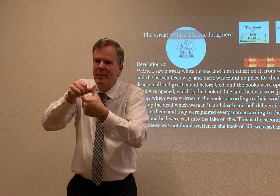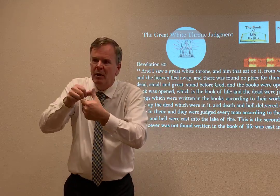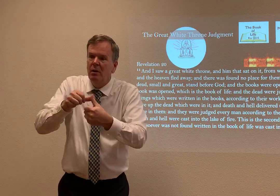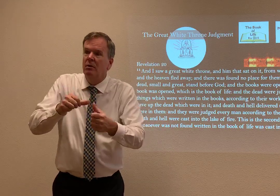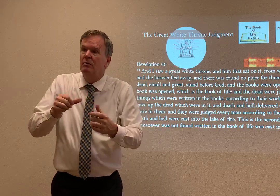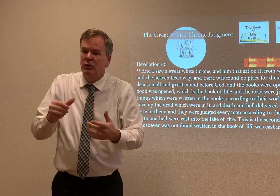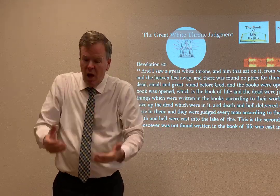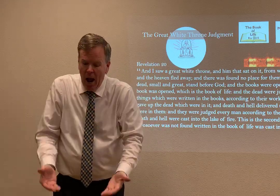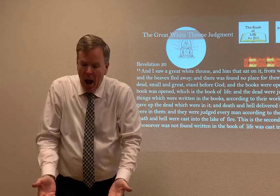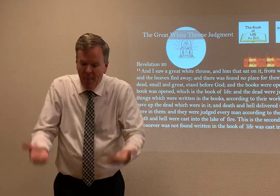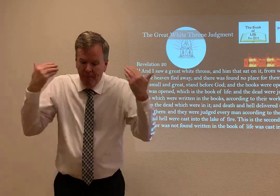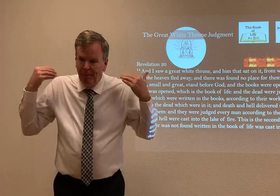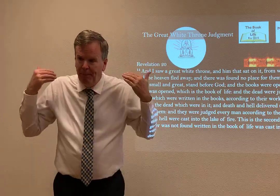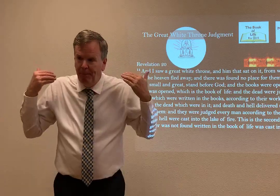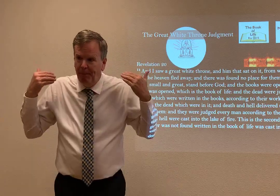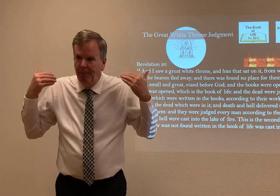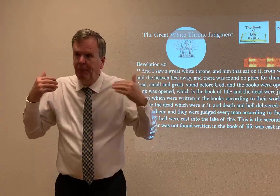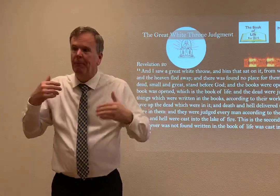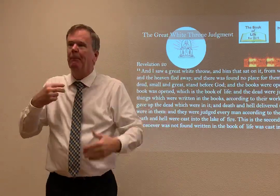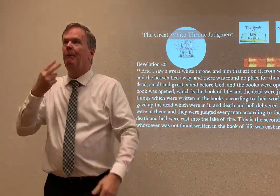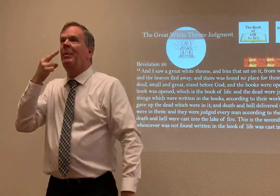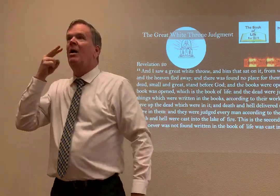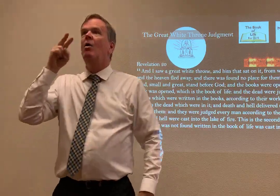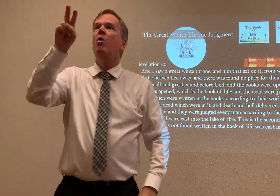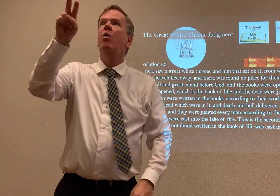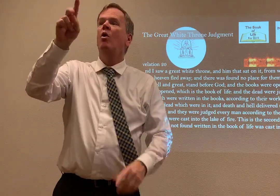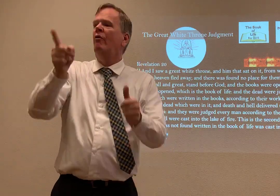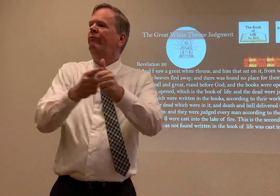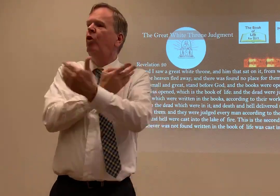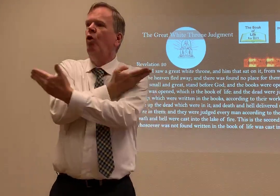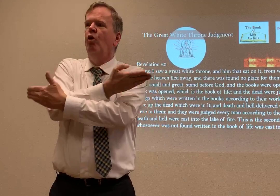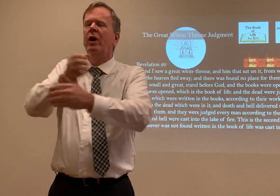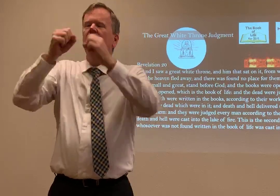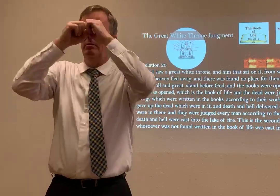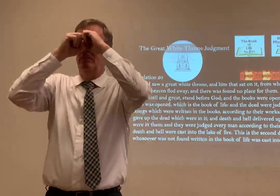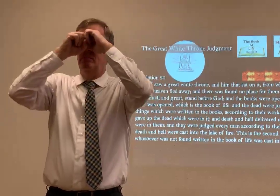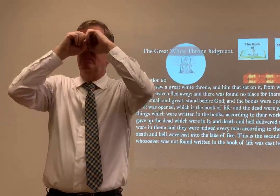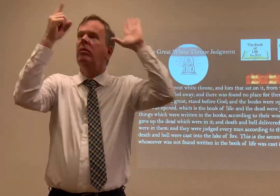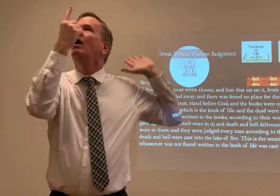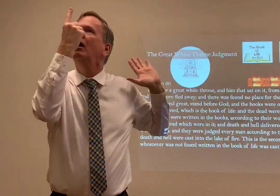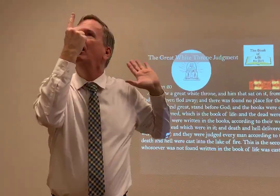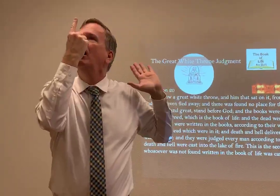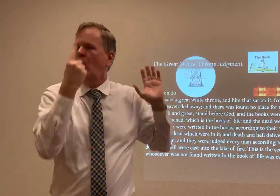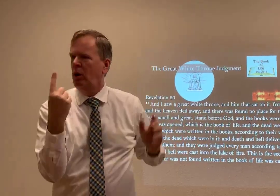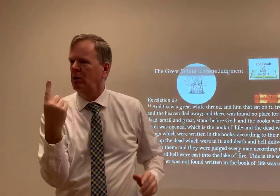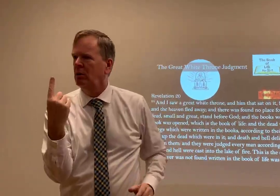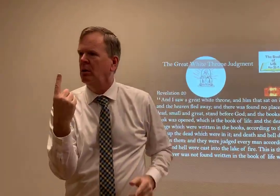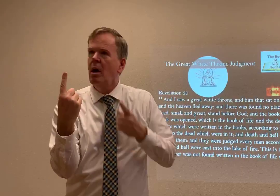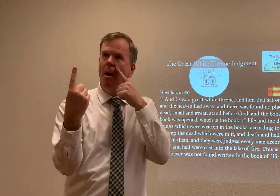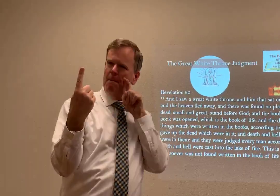You have to remember, when he says, come up hither, speaking of the first thing he sees is one on the